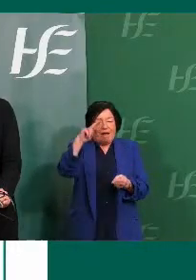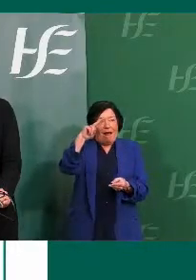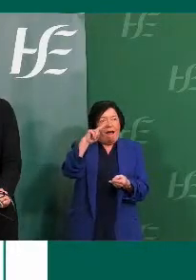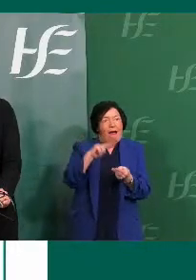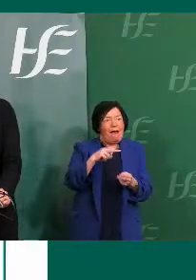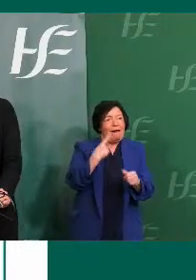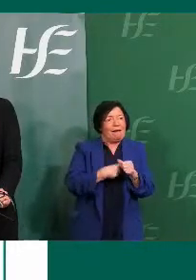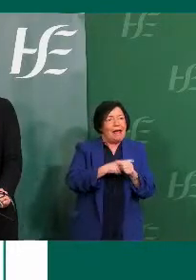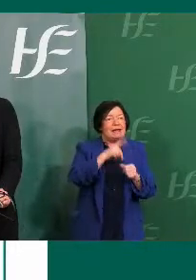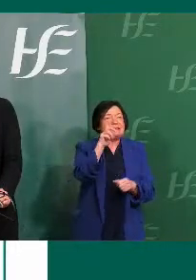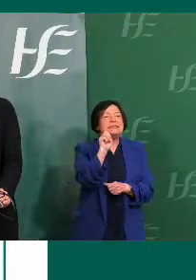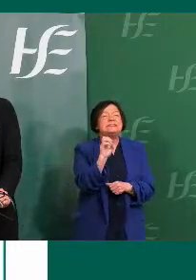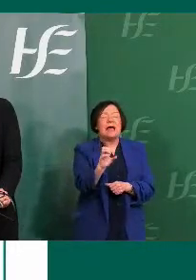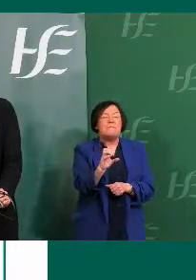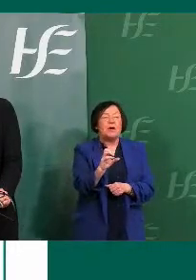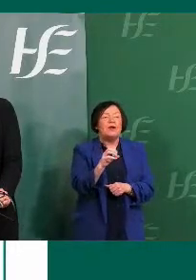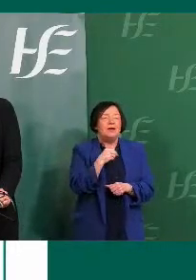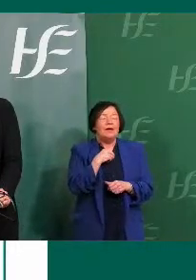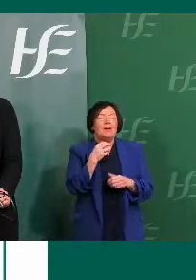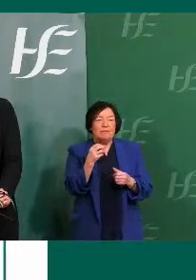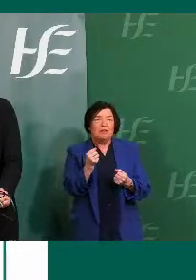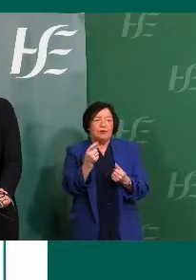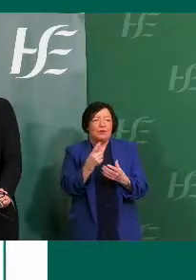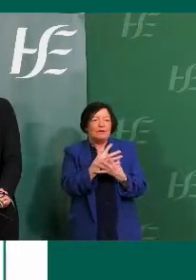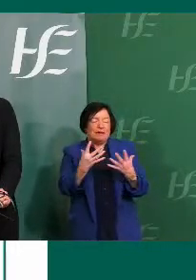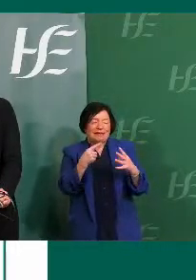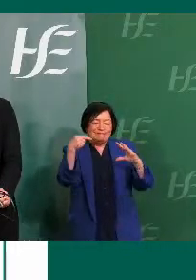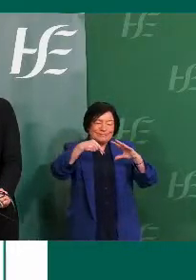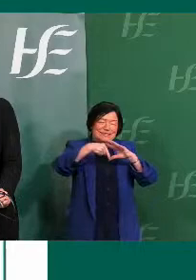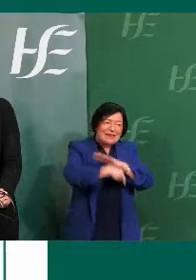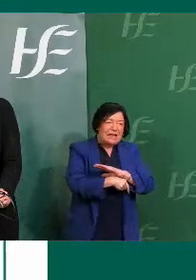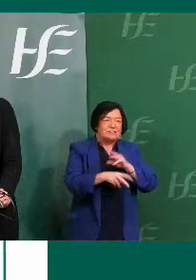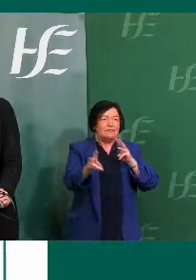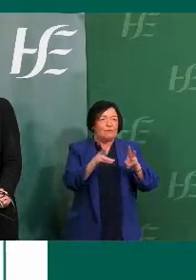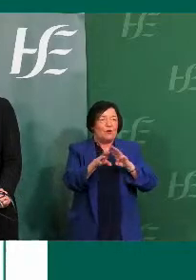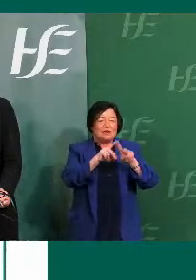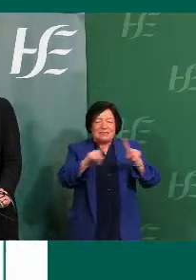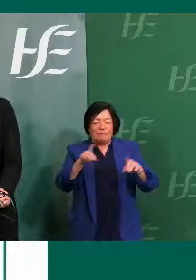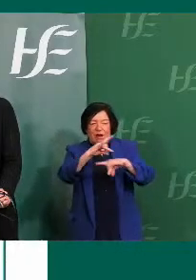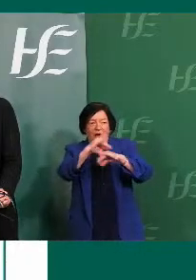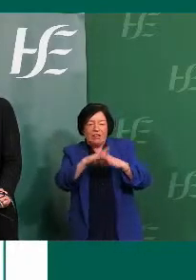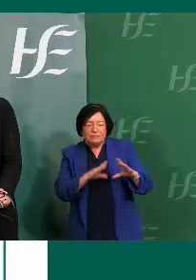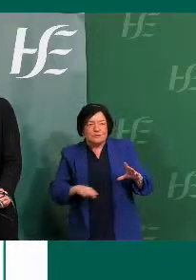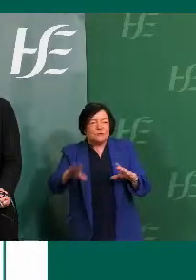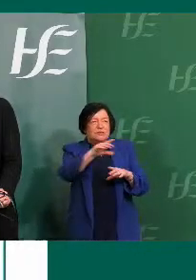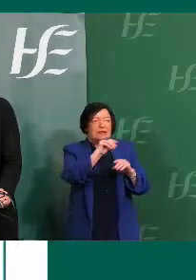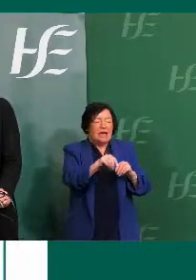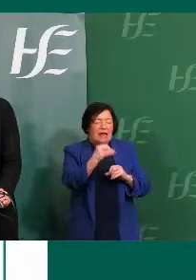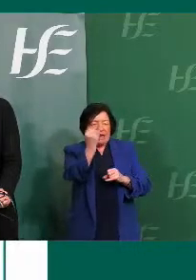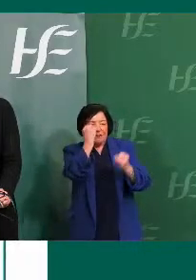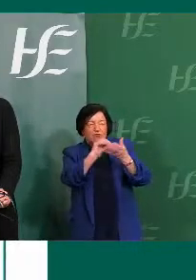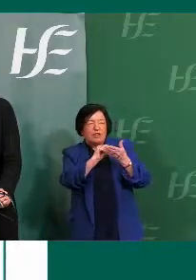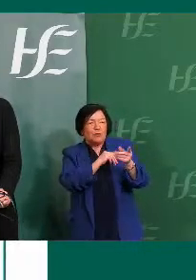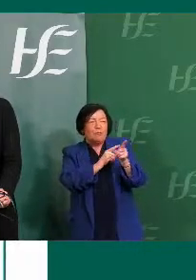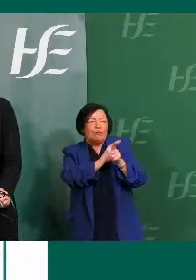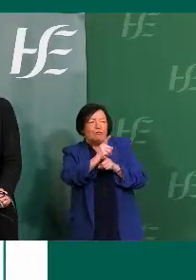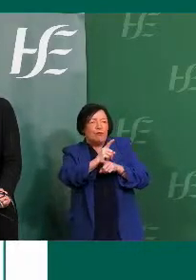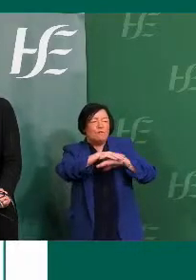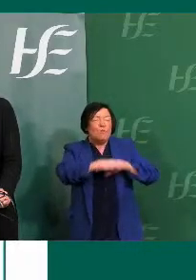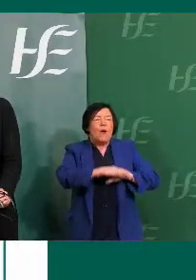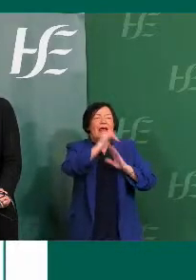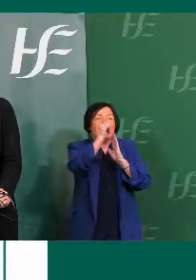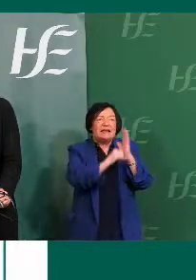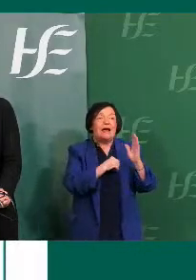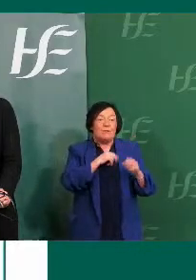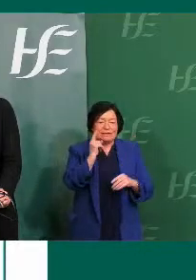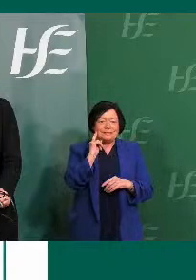December to come back down. So we have been doing intensive work with sites in terms of that initiative to try and improve waiting lists, and we